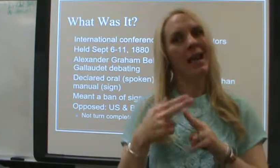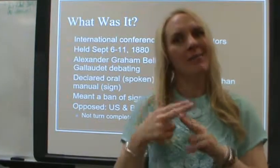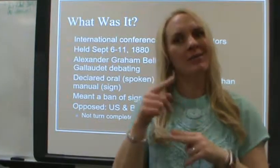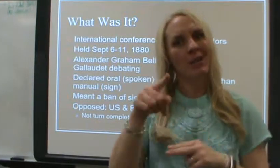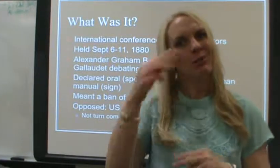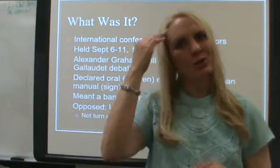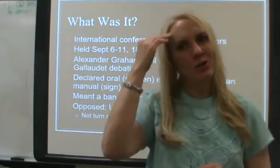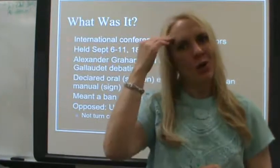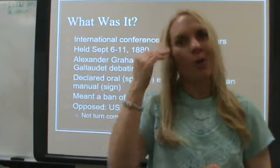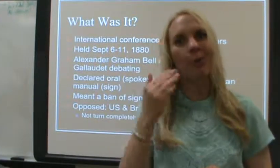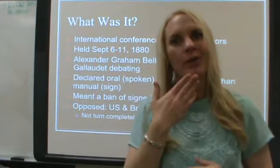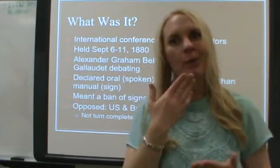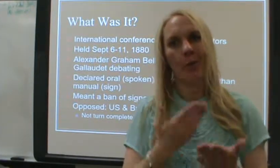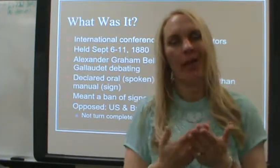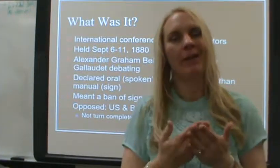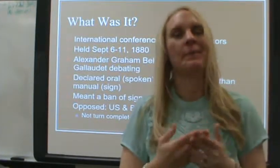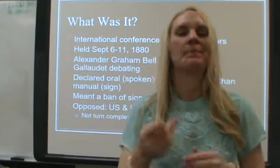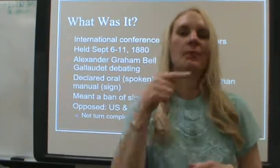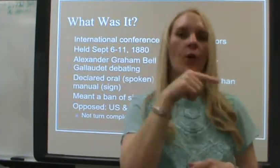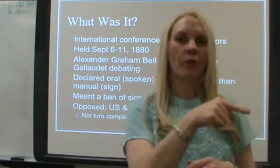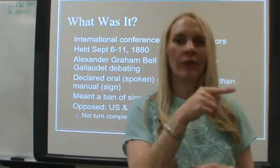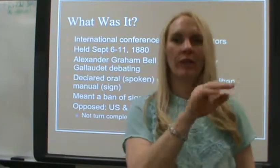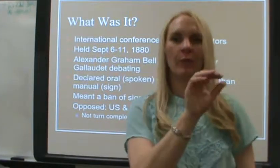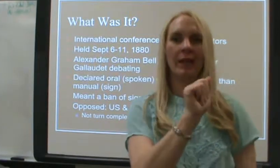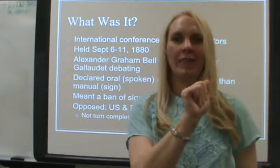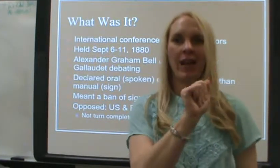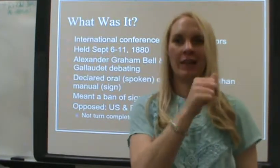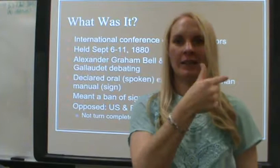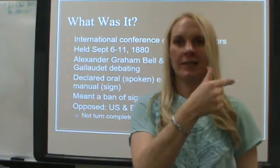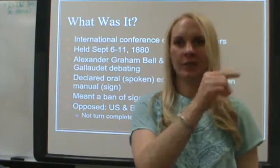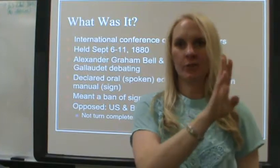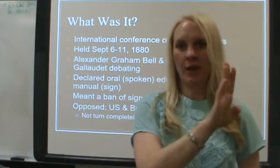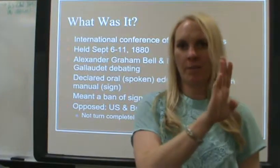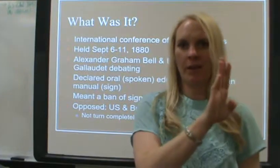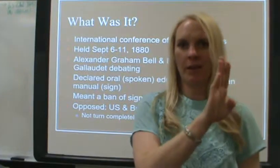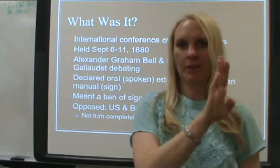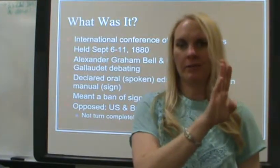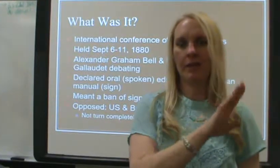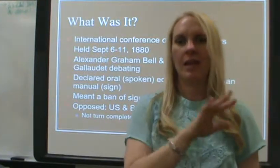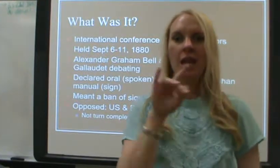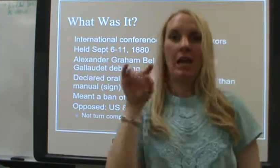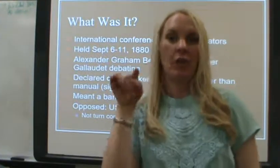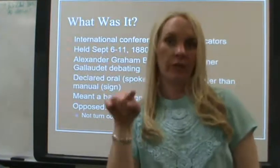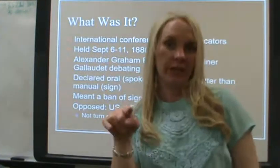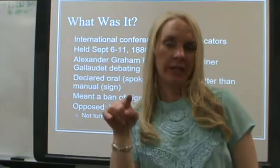Names that you should know pretty well. Over here, we have Alexander Graham Bell. And over